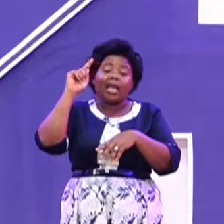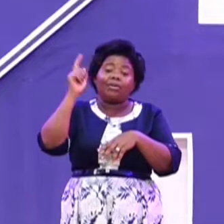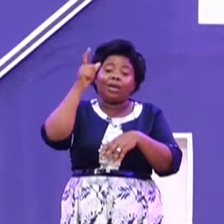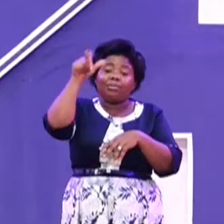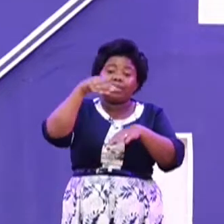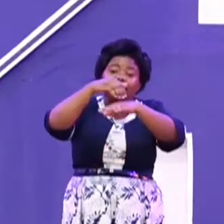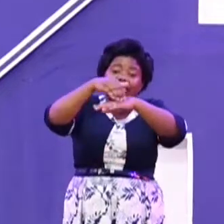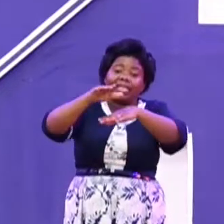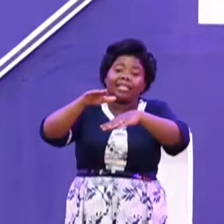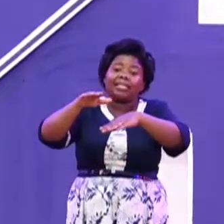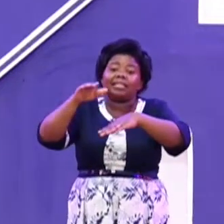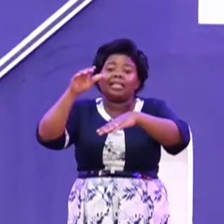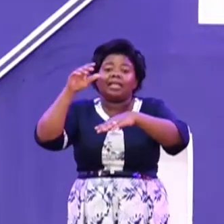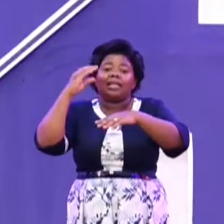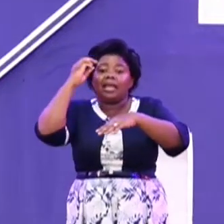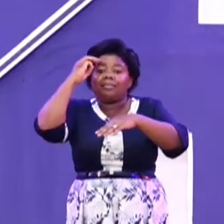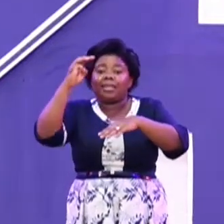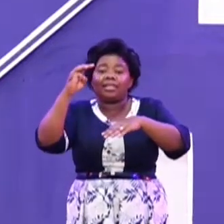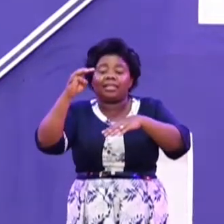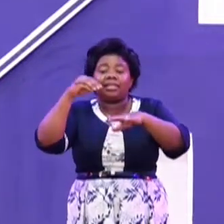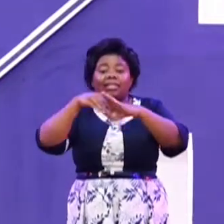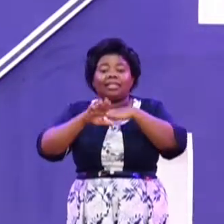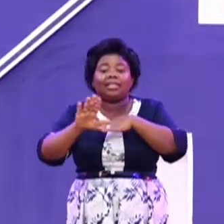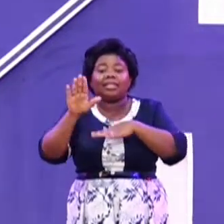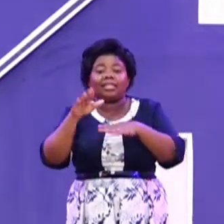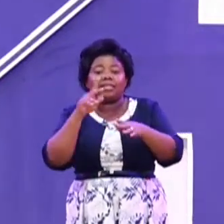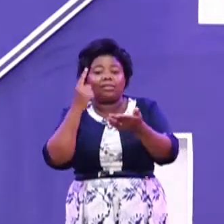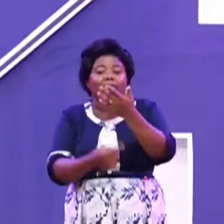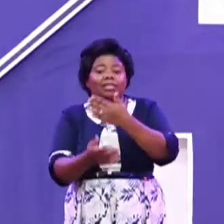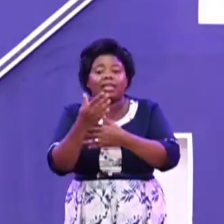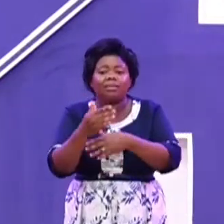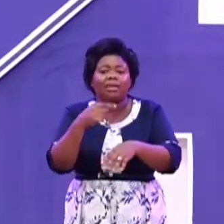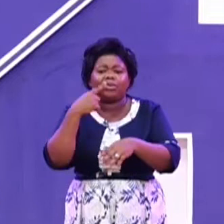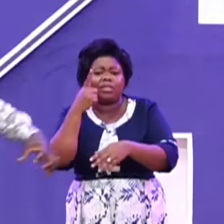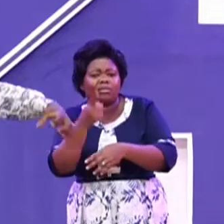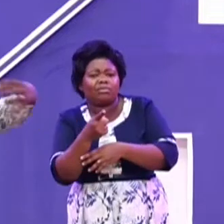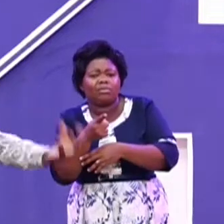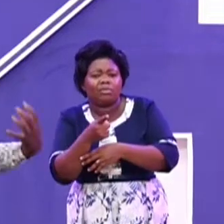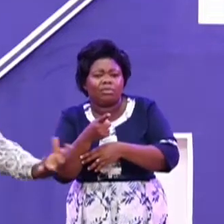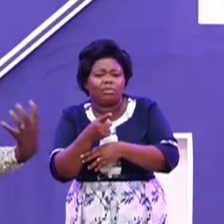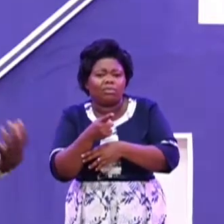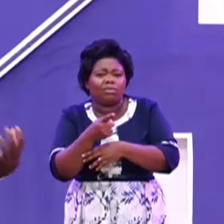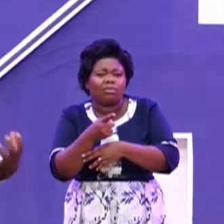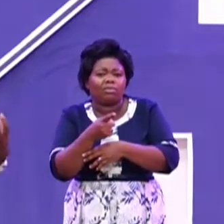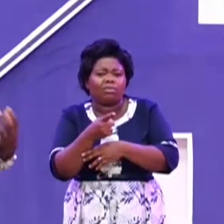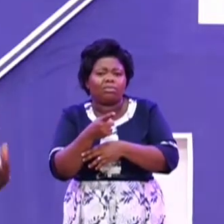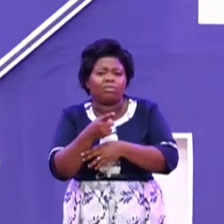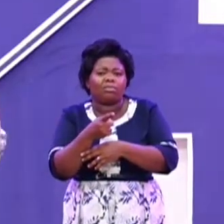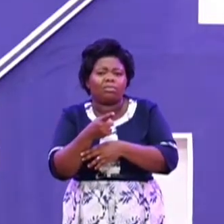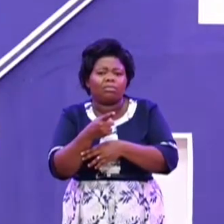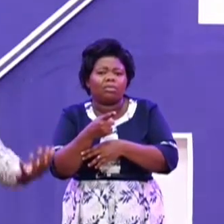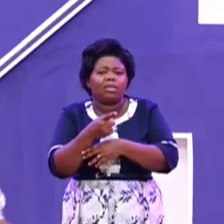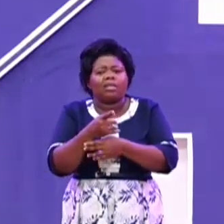And one person sent a message to him in the inbox. And he forwarded it to me. He was telling him,